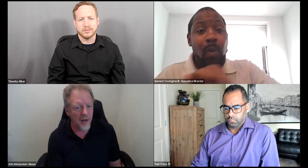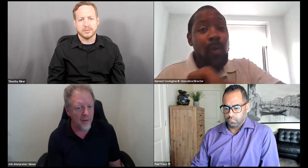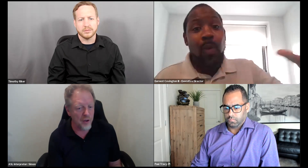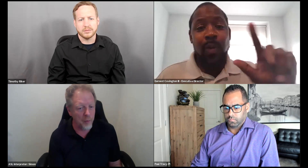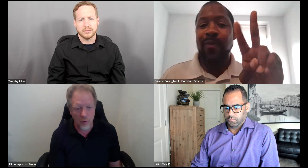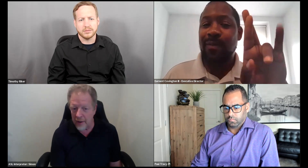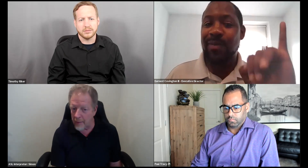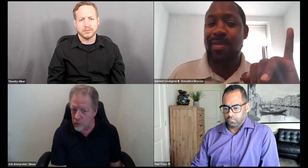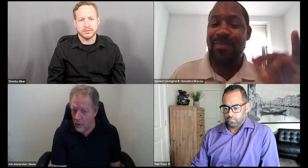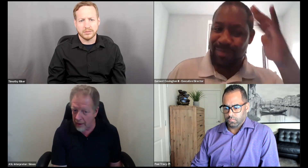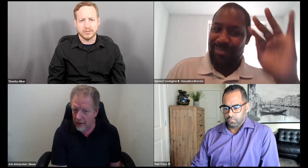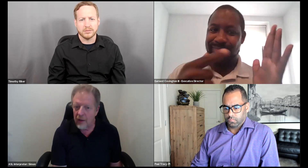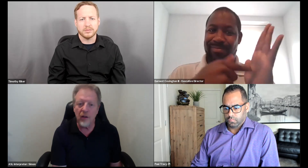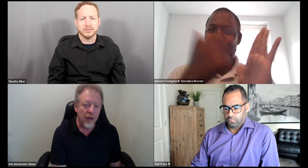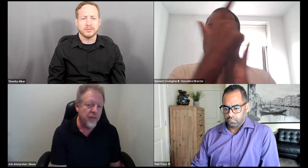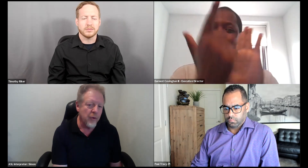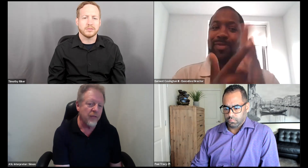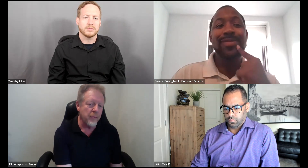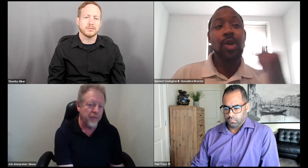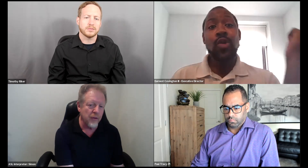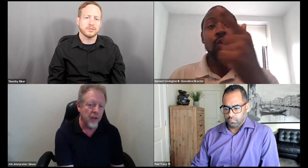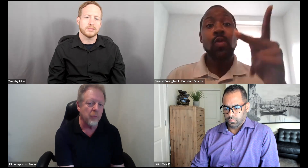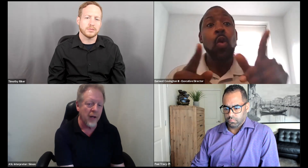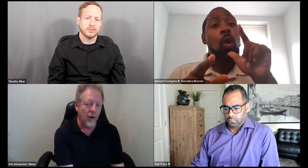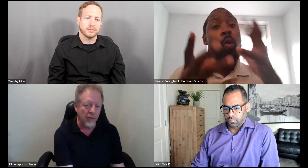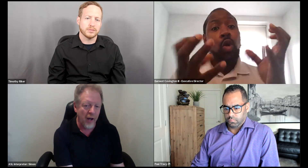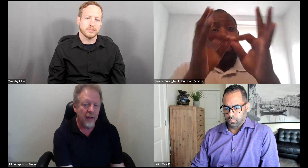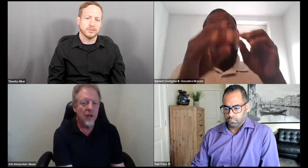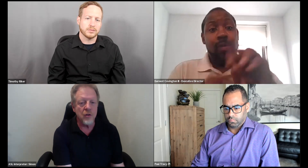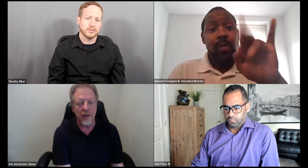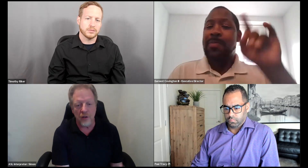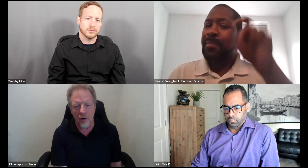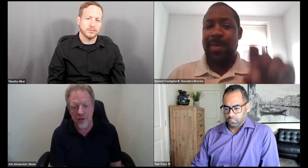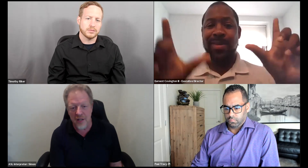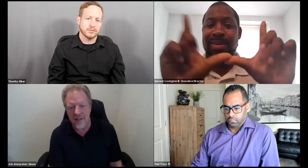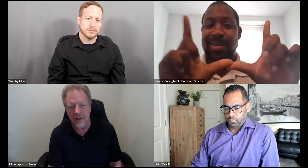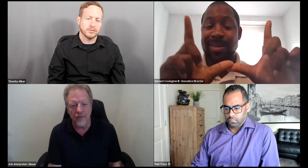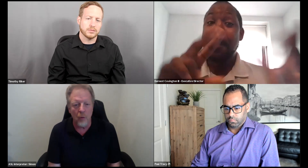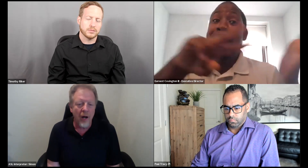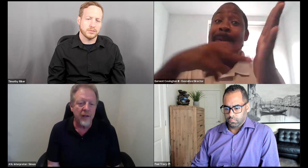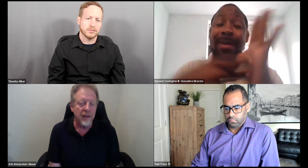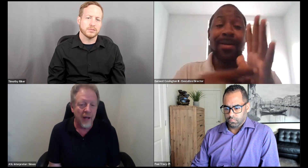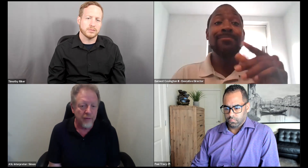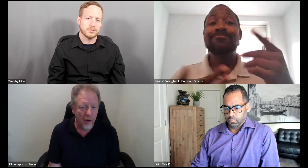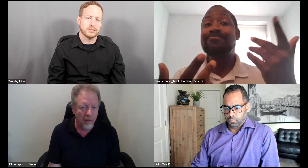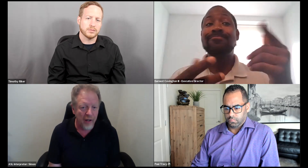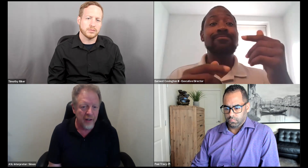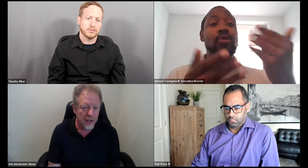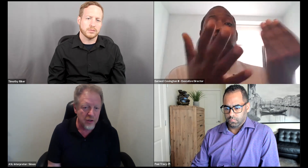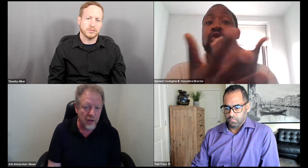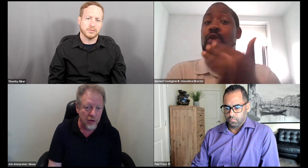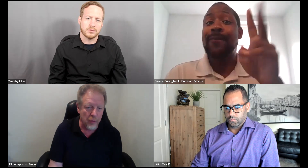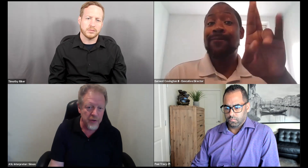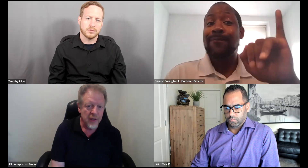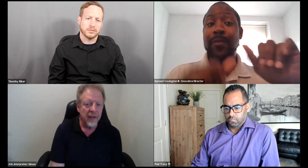think about live interpreters, you only got about 20. The rest of it would have to be filled in by VRI. So the attorney says that, if you wanted to have VRI in